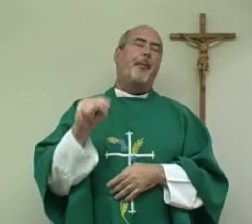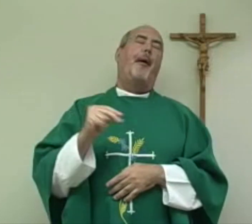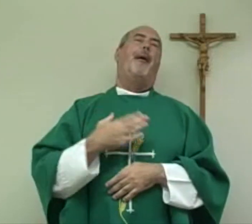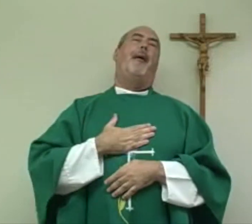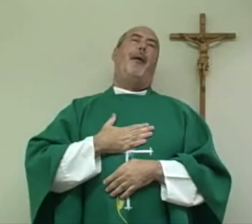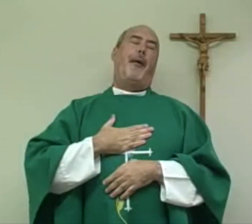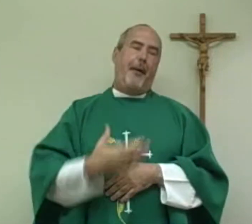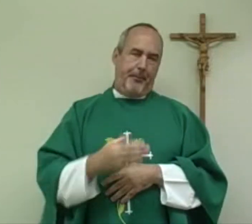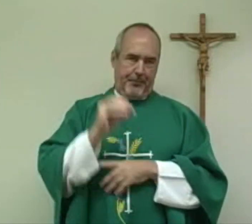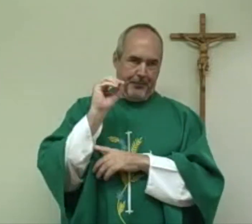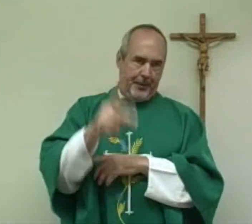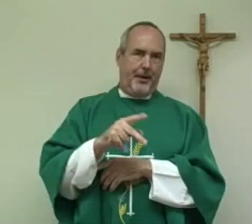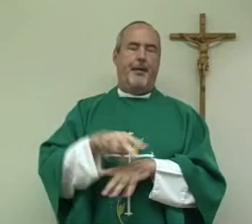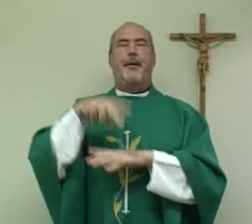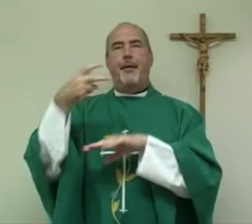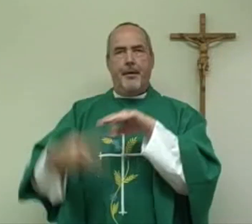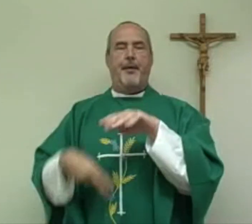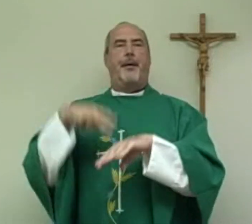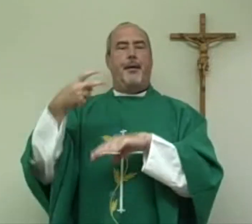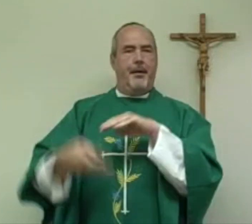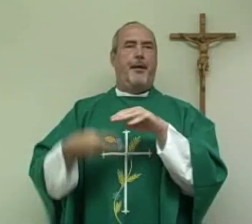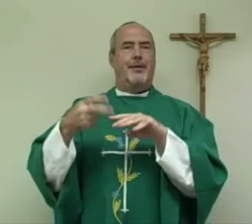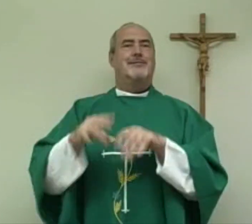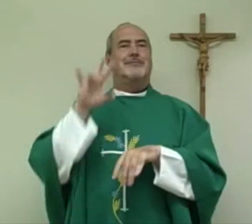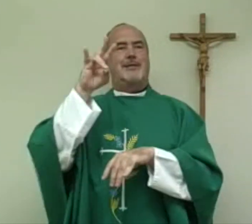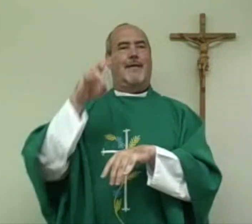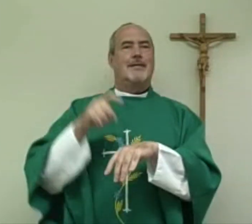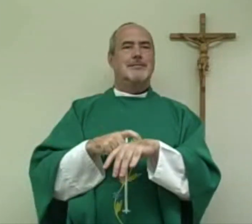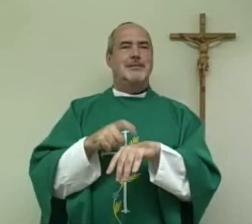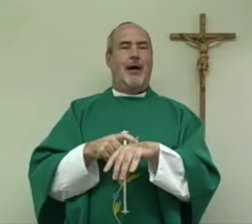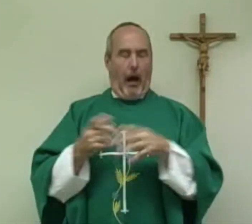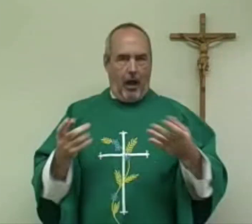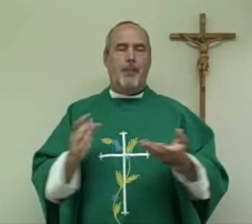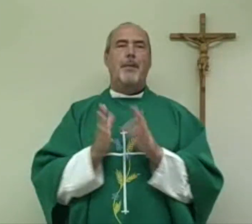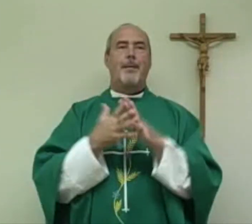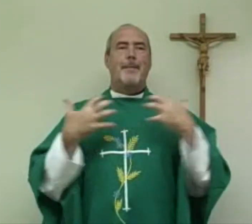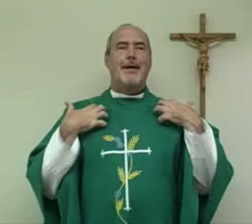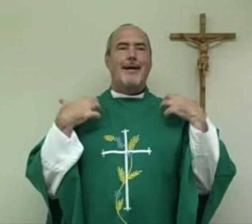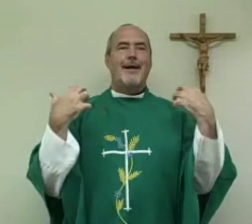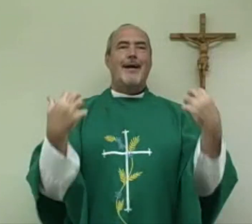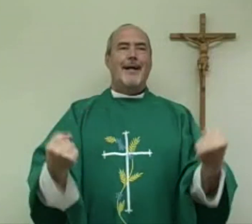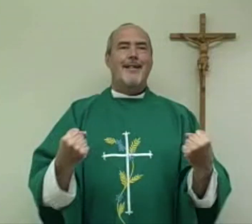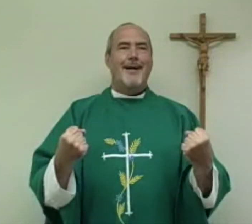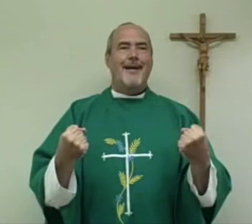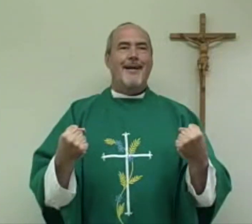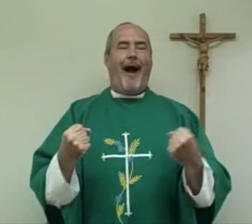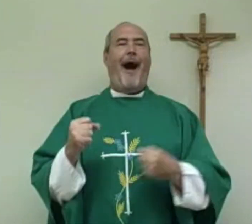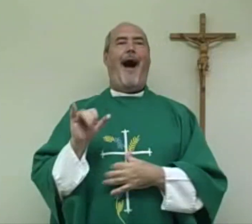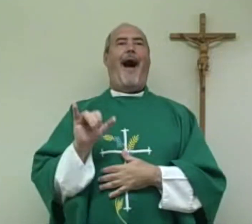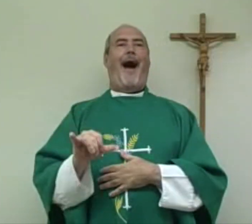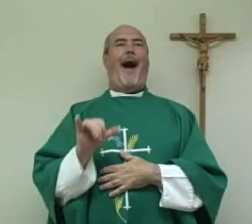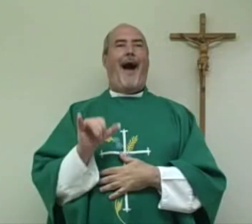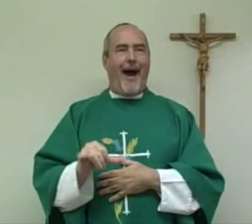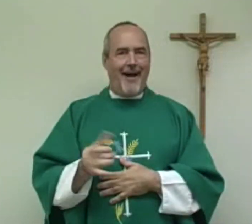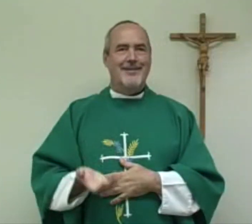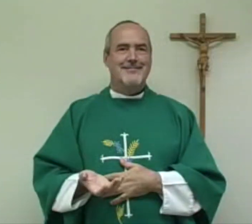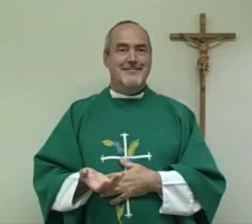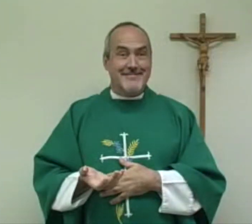it." So he gave in and went and bathed himself 7 times in the river and was healed.